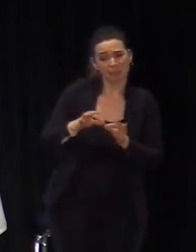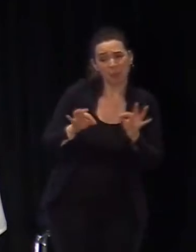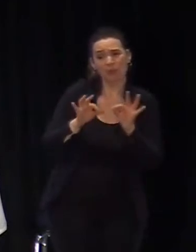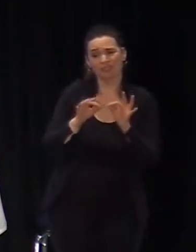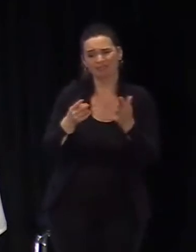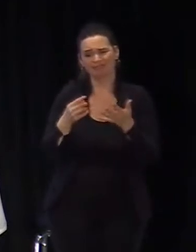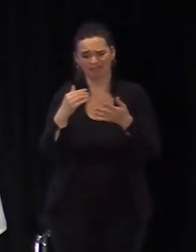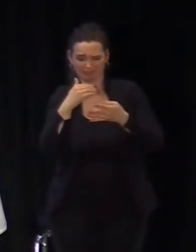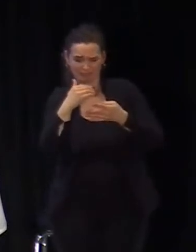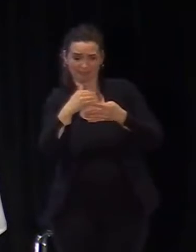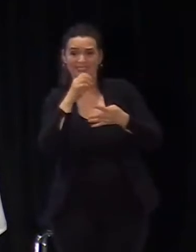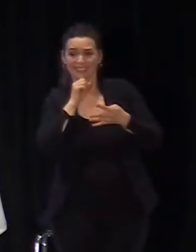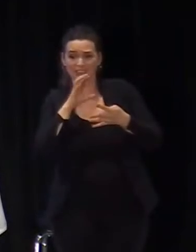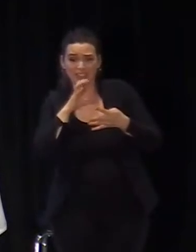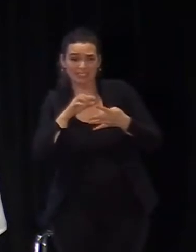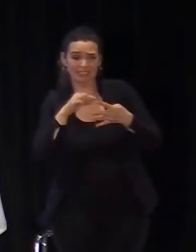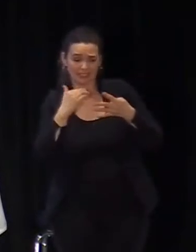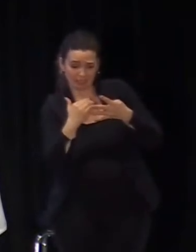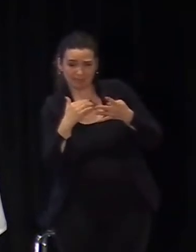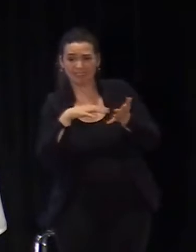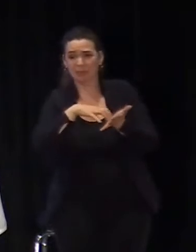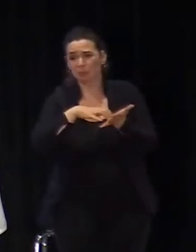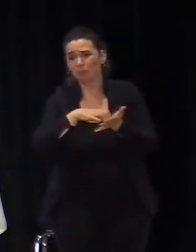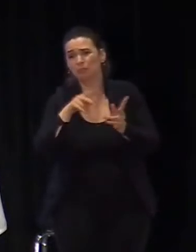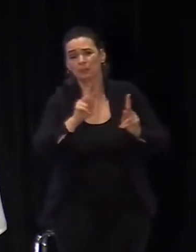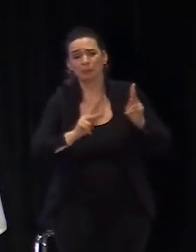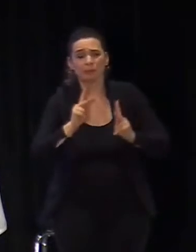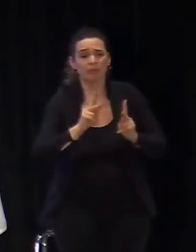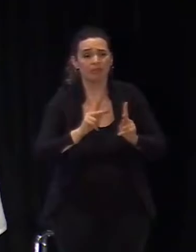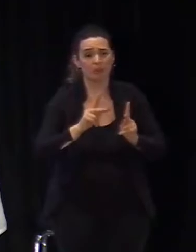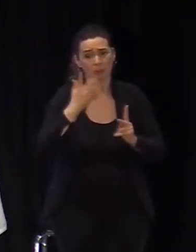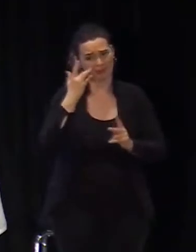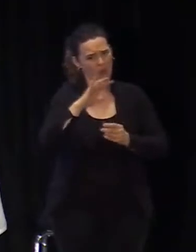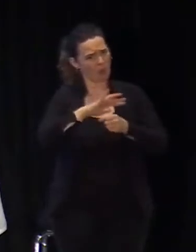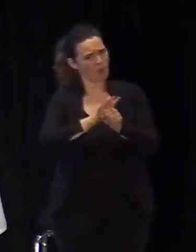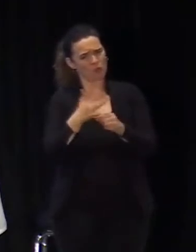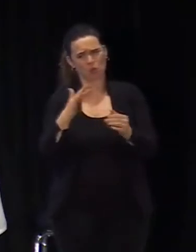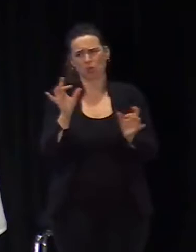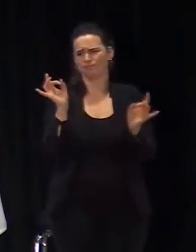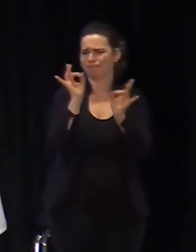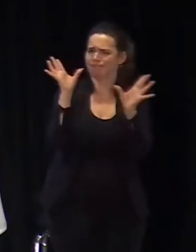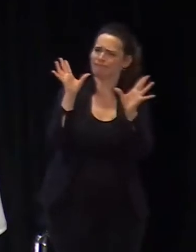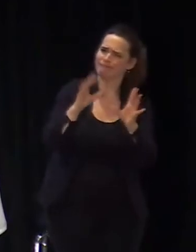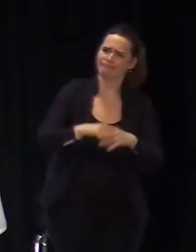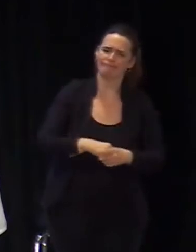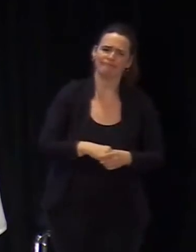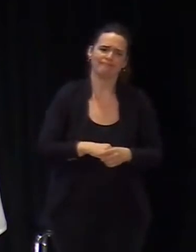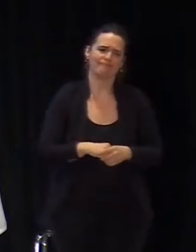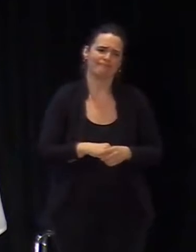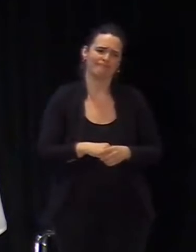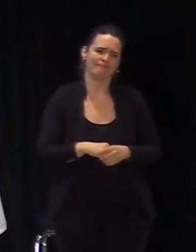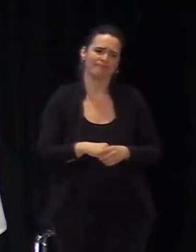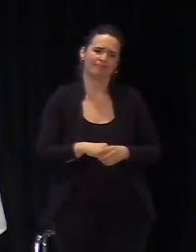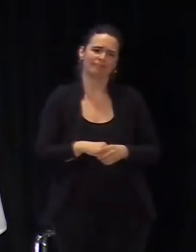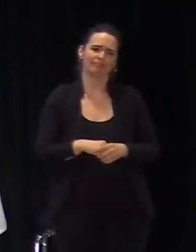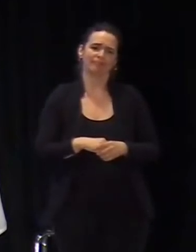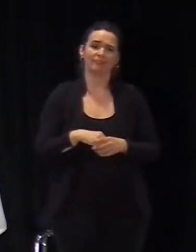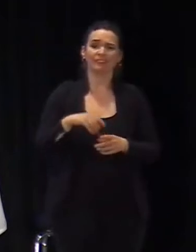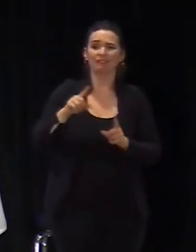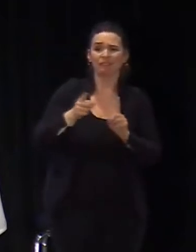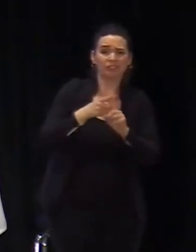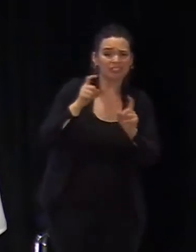can get very sick. Many of them have gotten very sick. When it's about speed, taking care of your vulnerable so that I don't